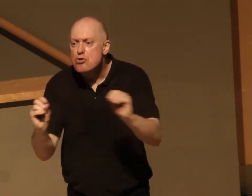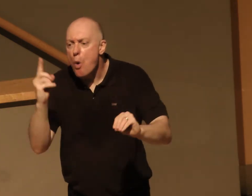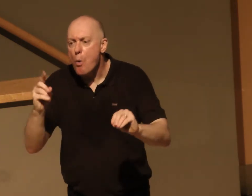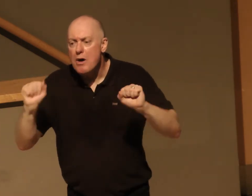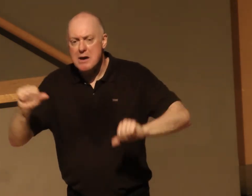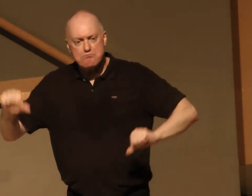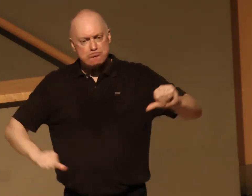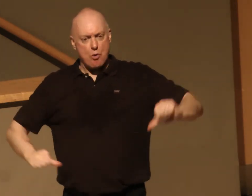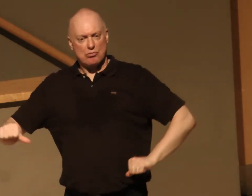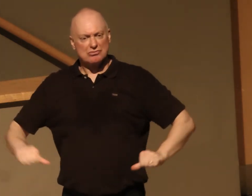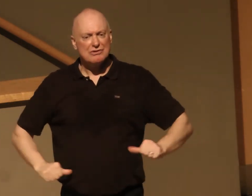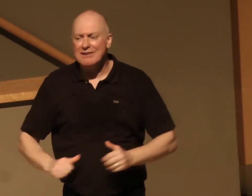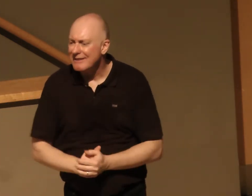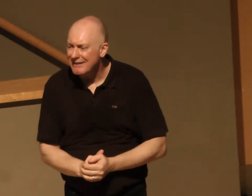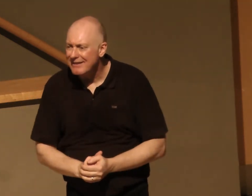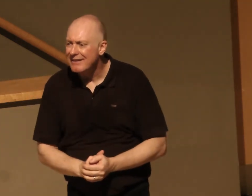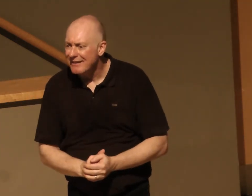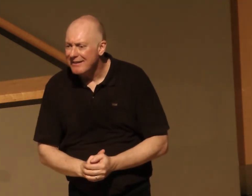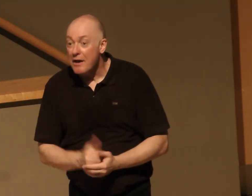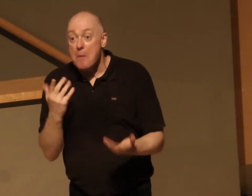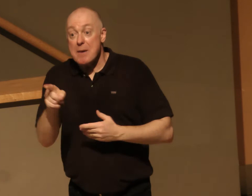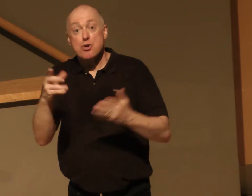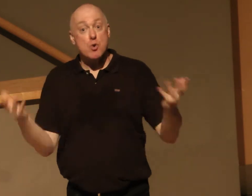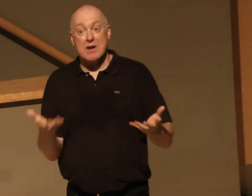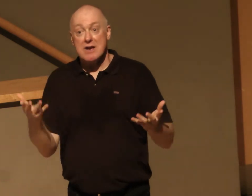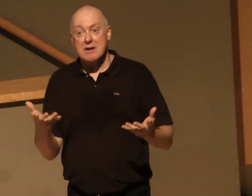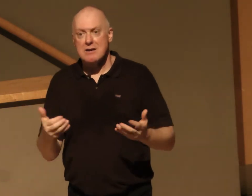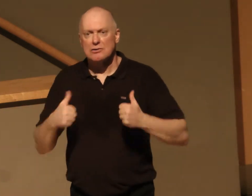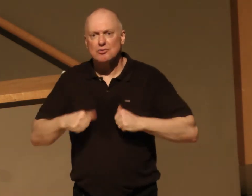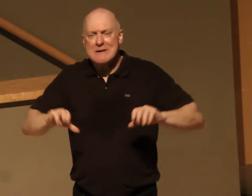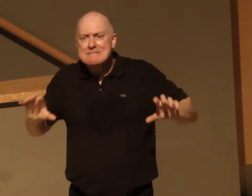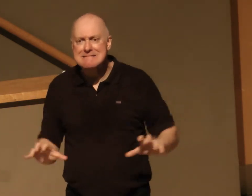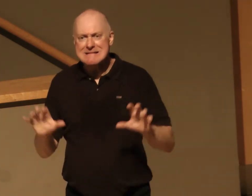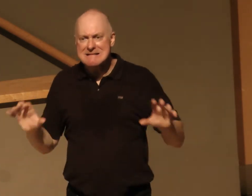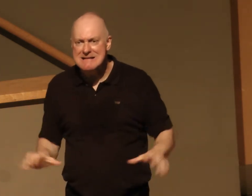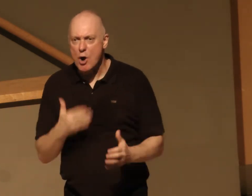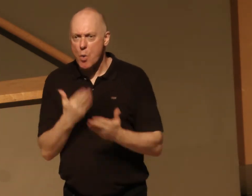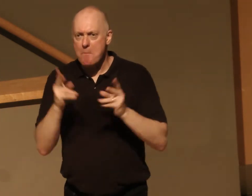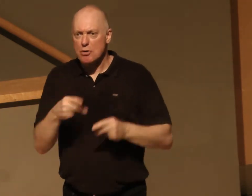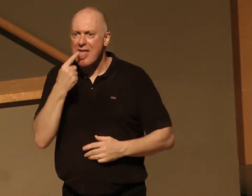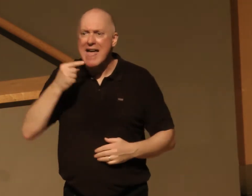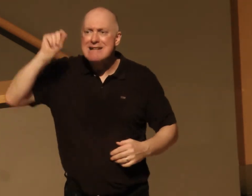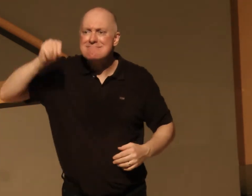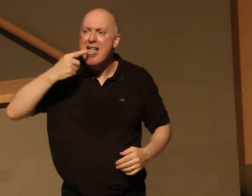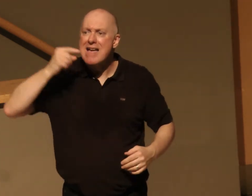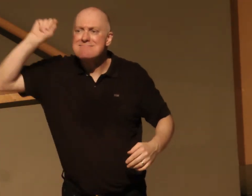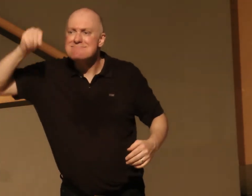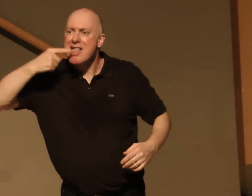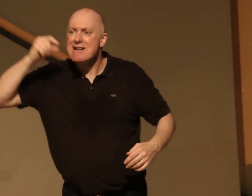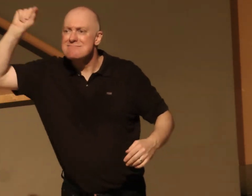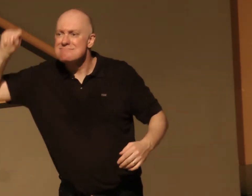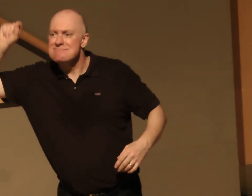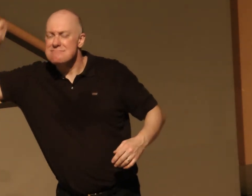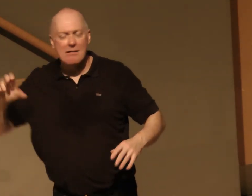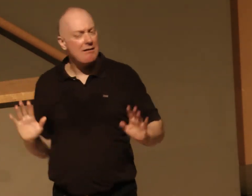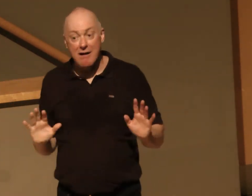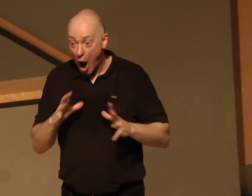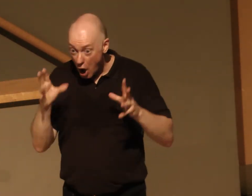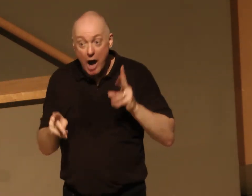may boast maybe you're here in this room you're trying to work yourself to God trying to get yourself there a lot of people that fill churches